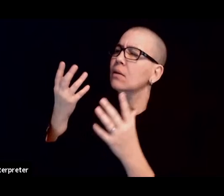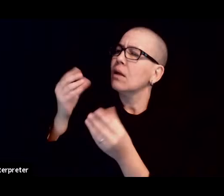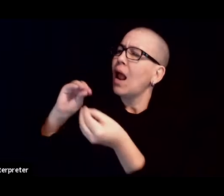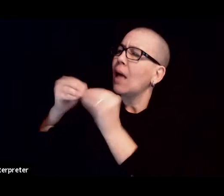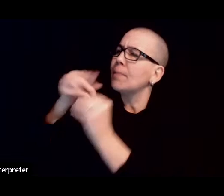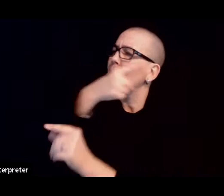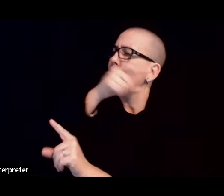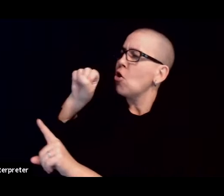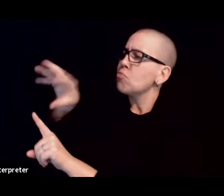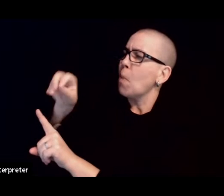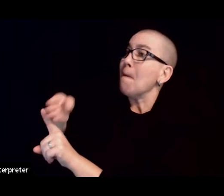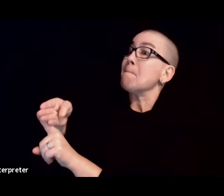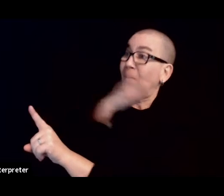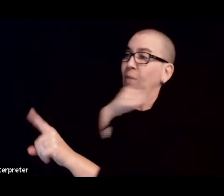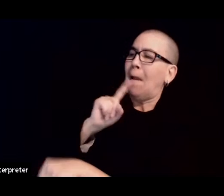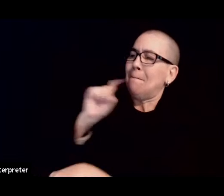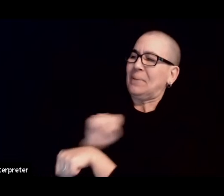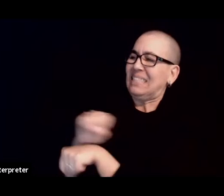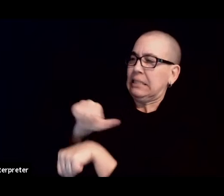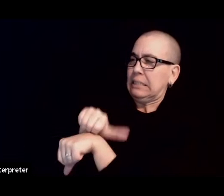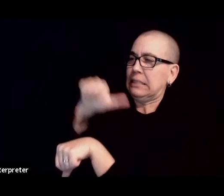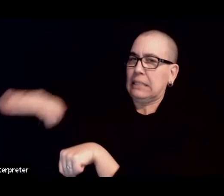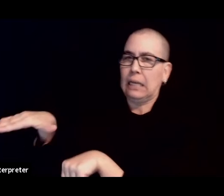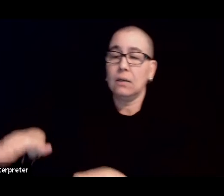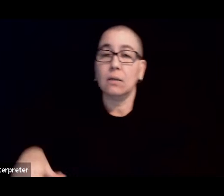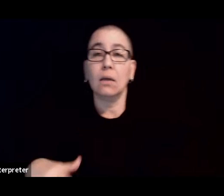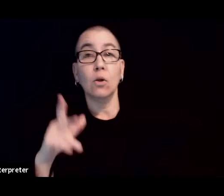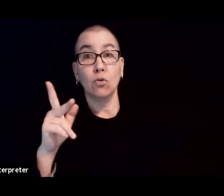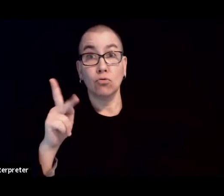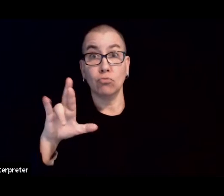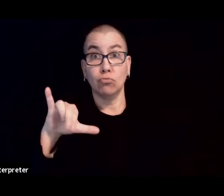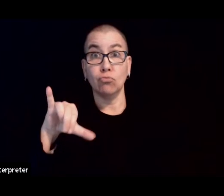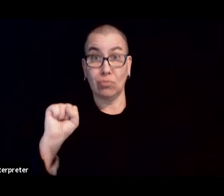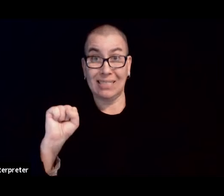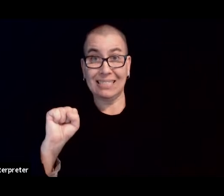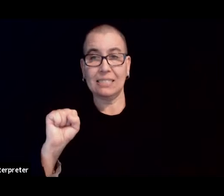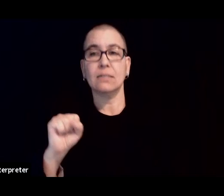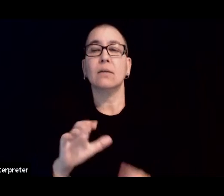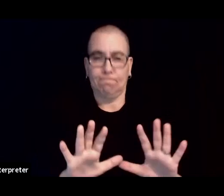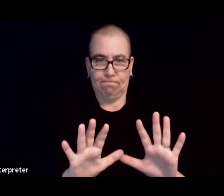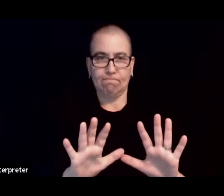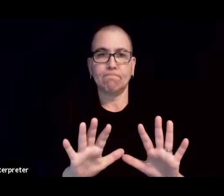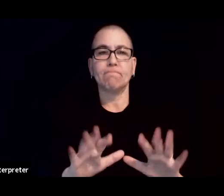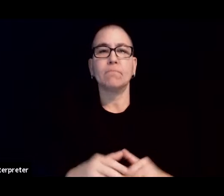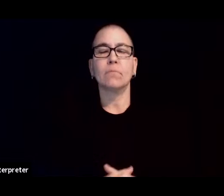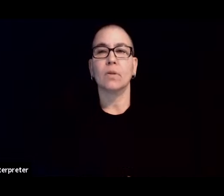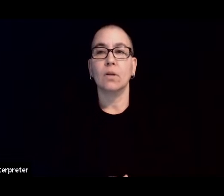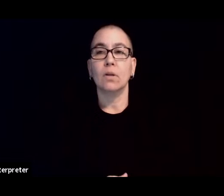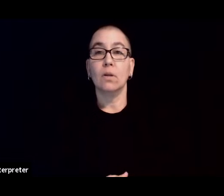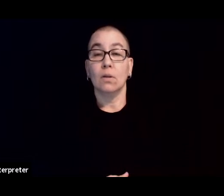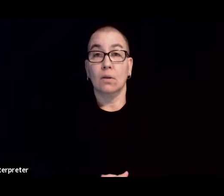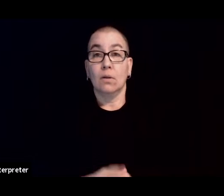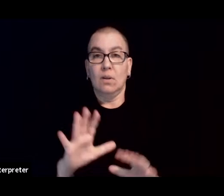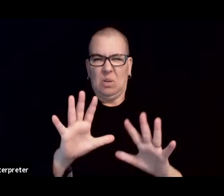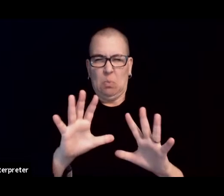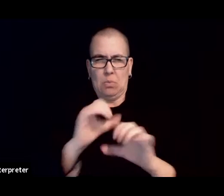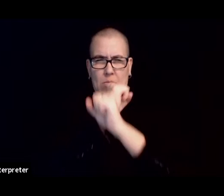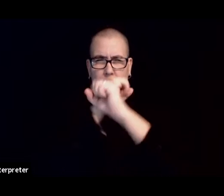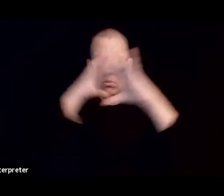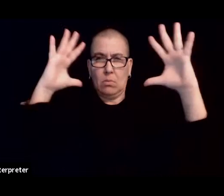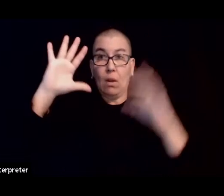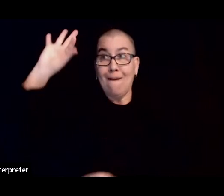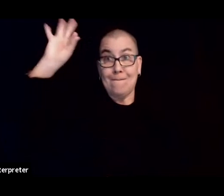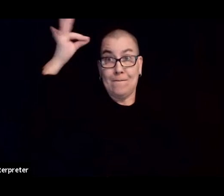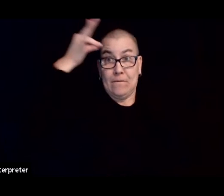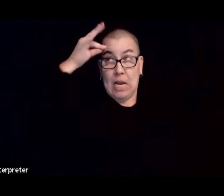Sure. Well, I want to be clear that, you know, the federal government is giving projections of what we